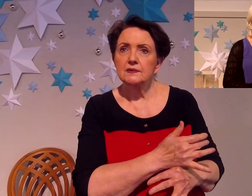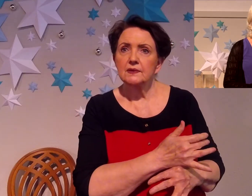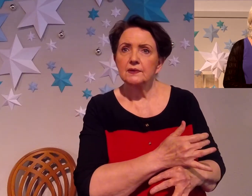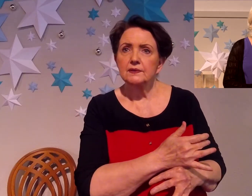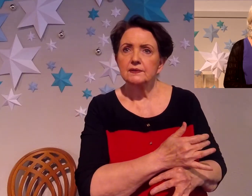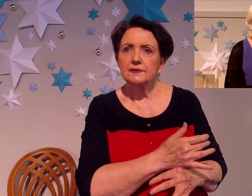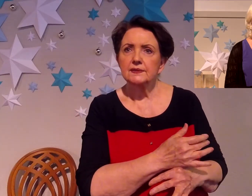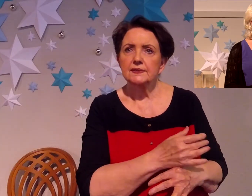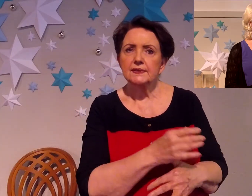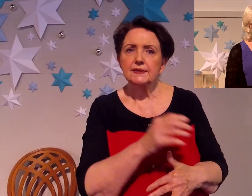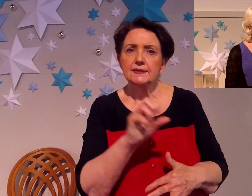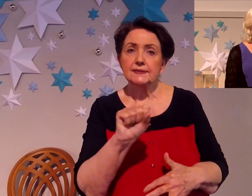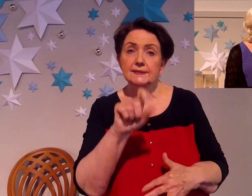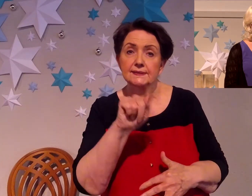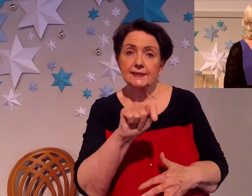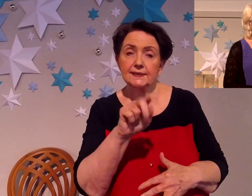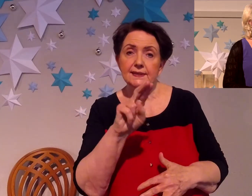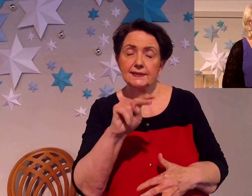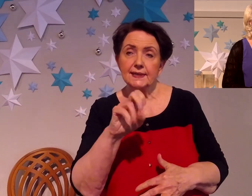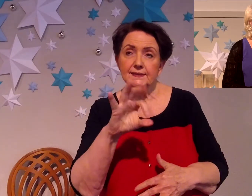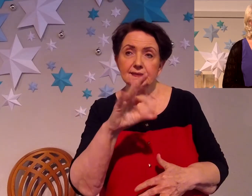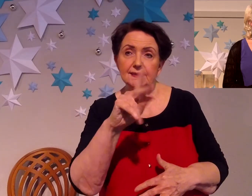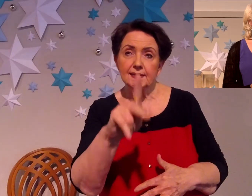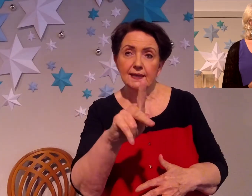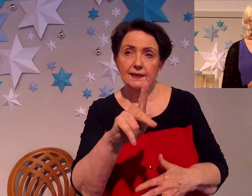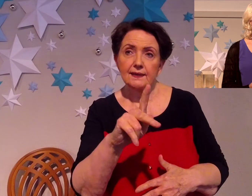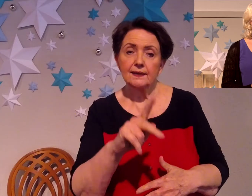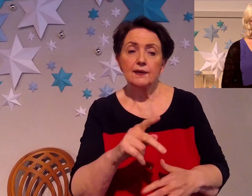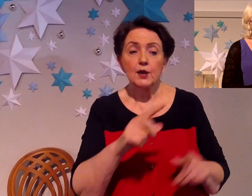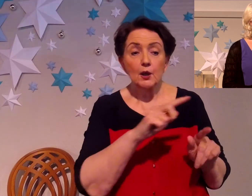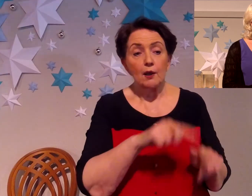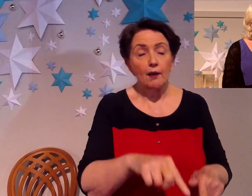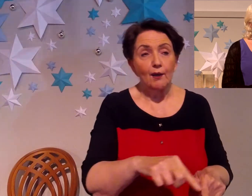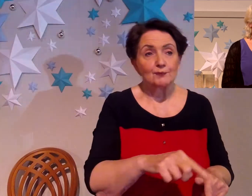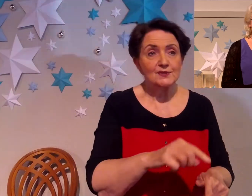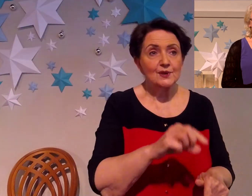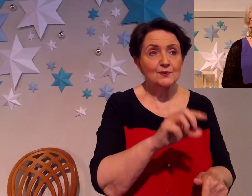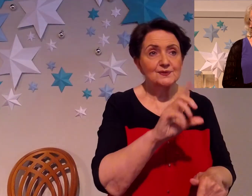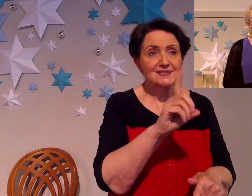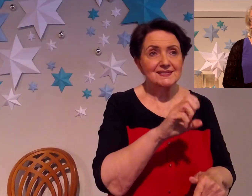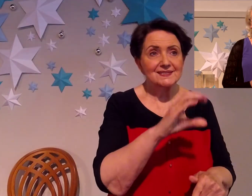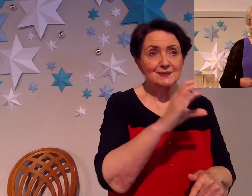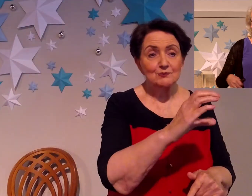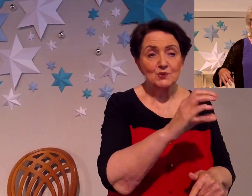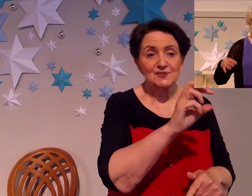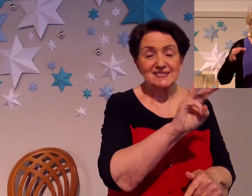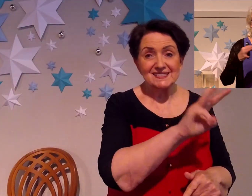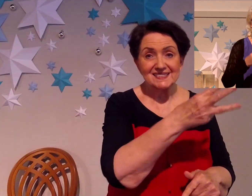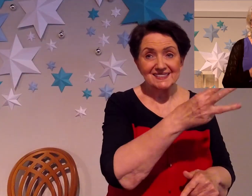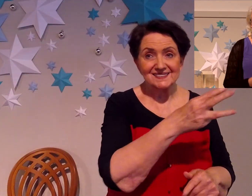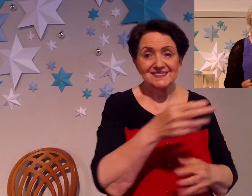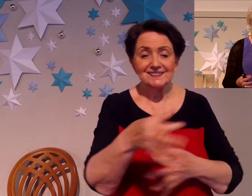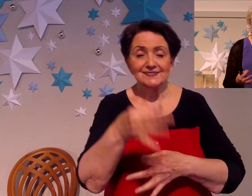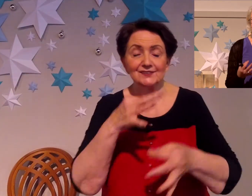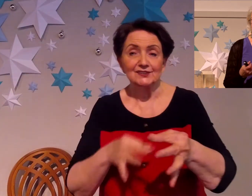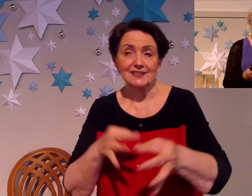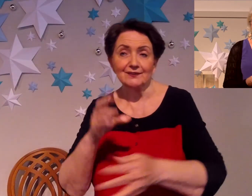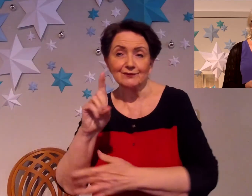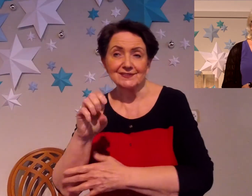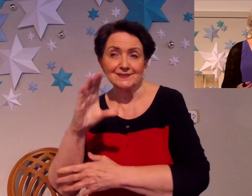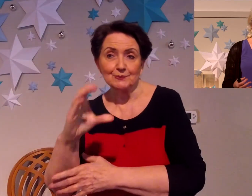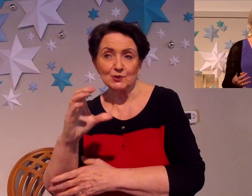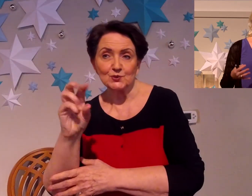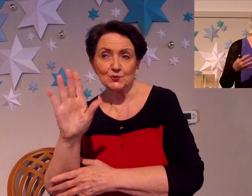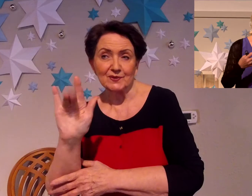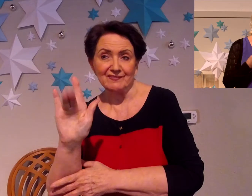Saint Nick comes on December 6th, not on December 25th. But there's that same kind of